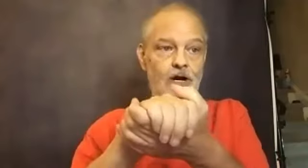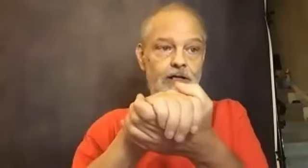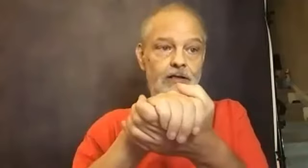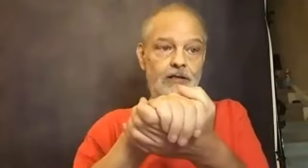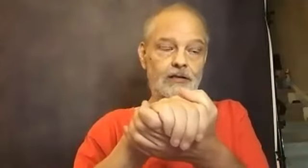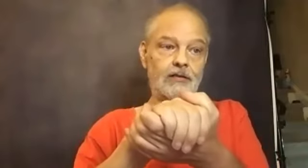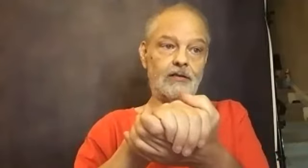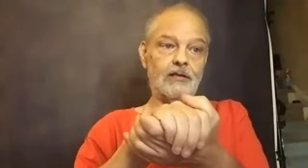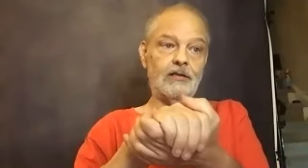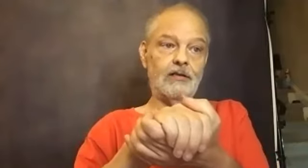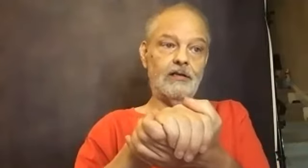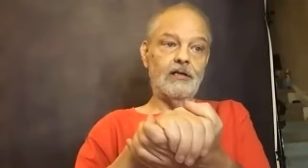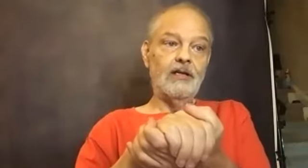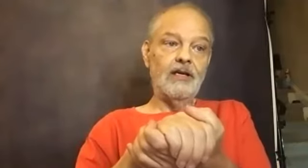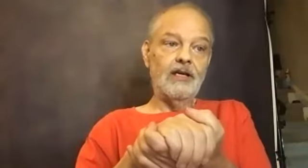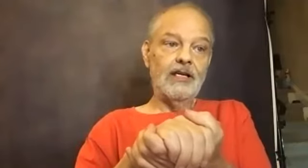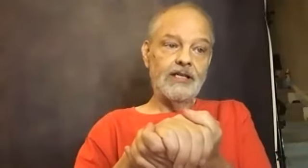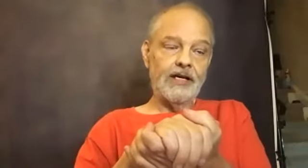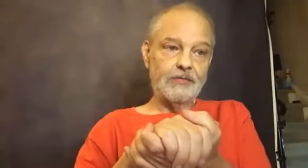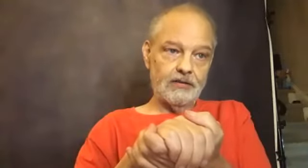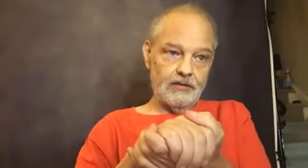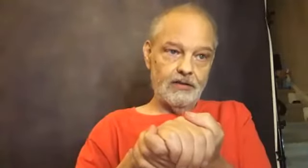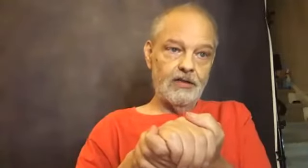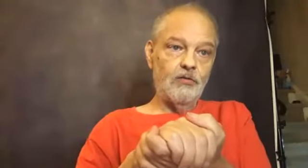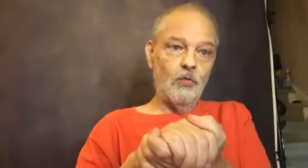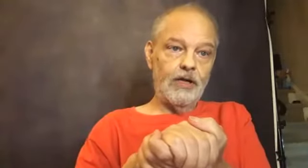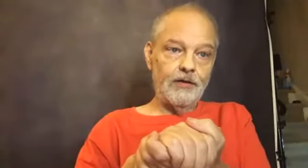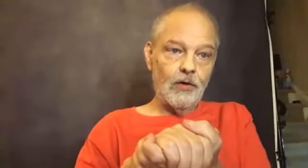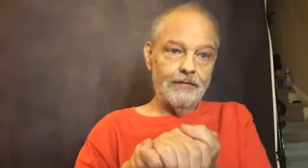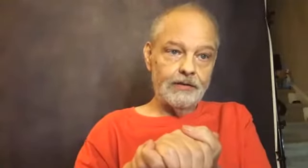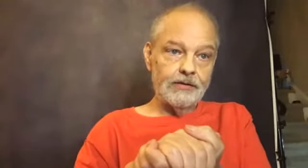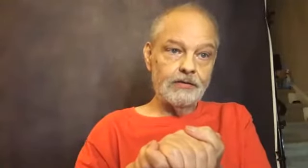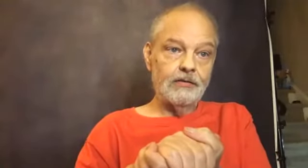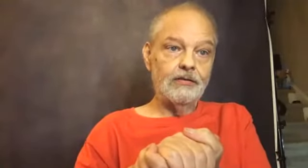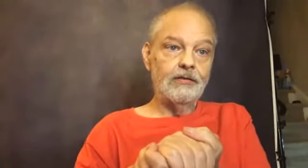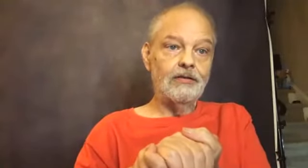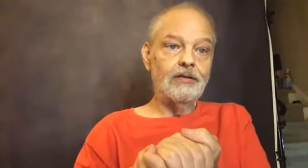marry his husband. What do you think wife is?